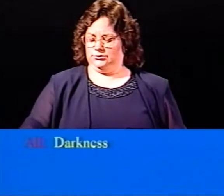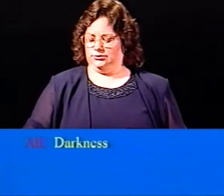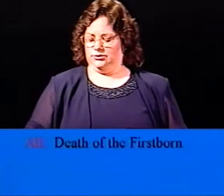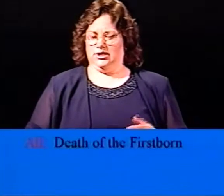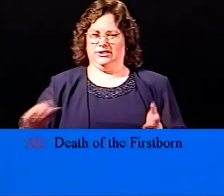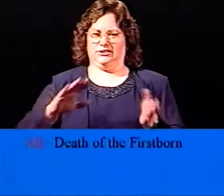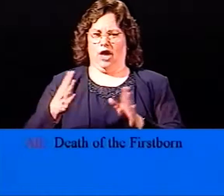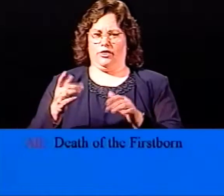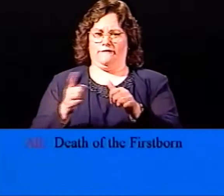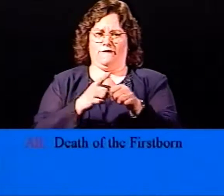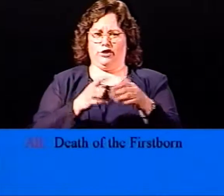death of the firstborn.